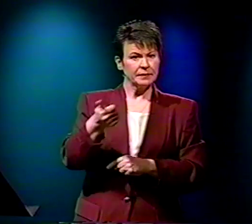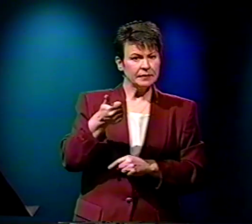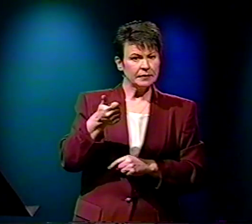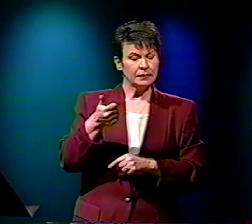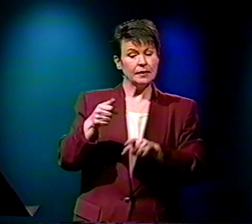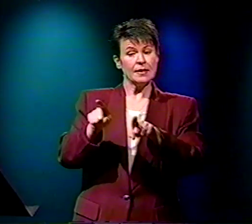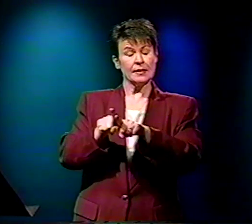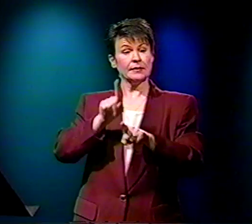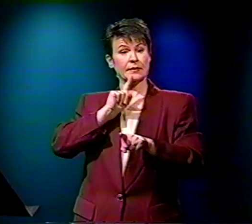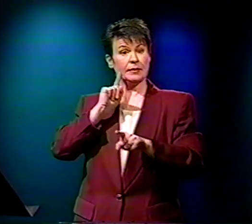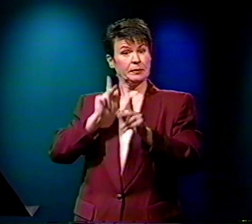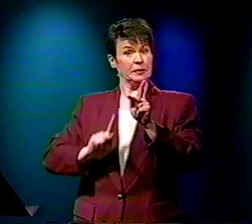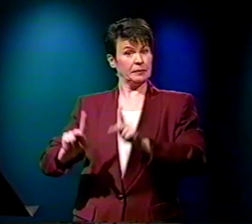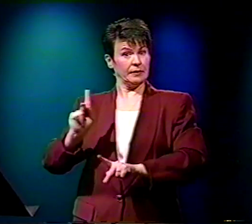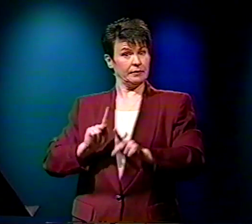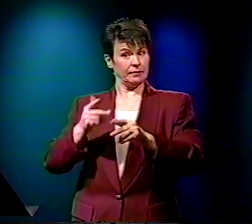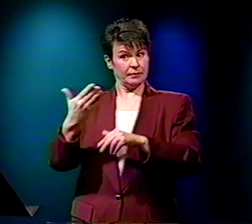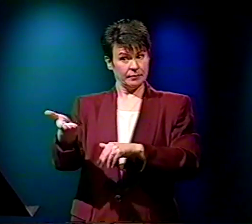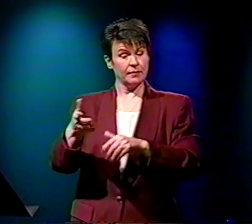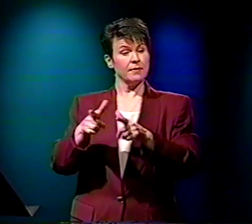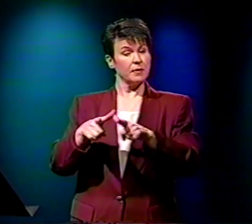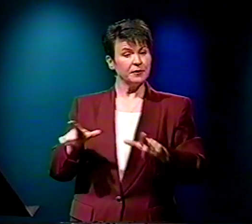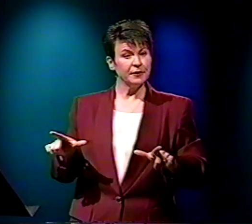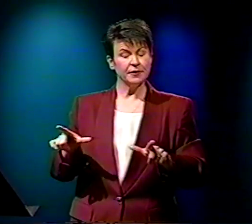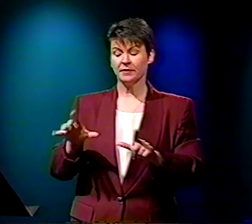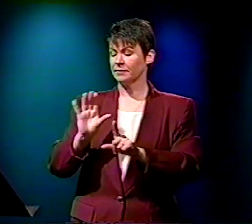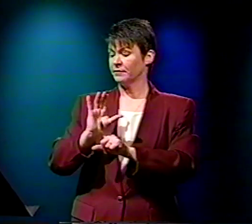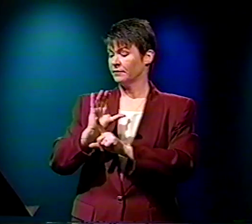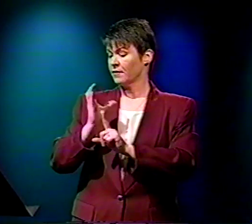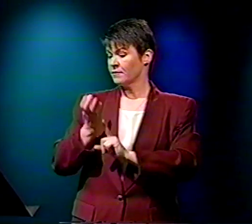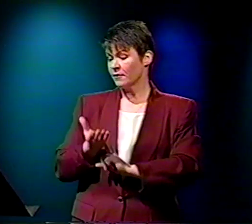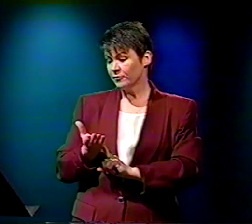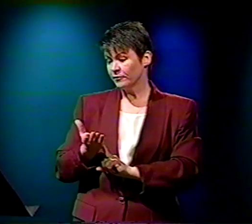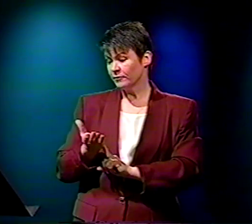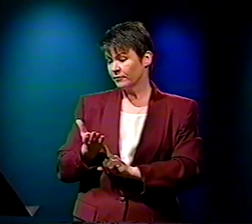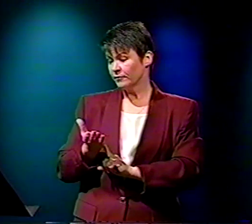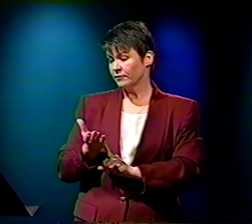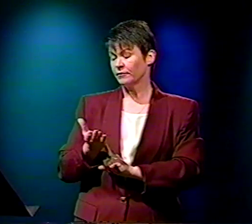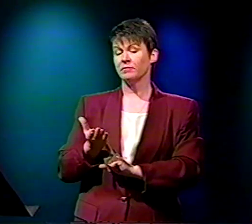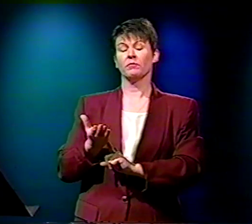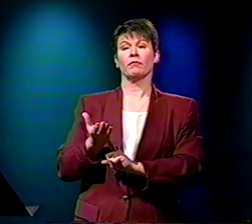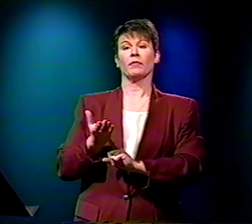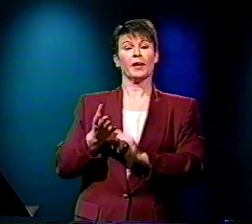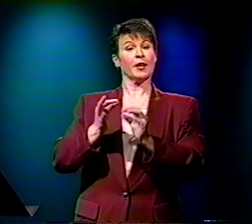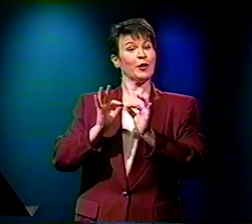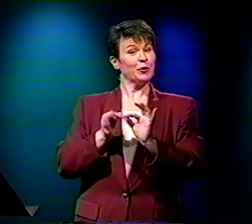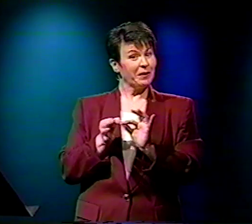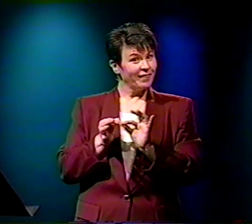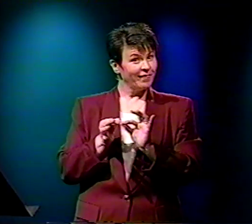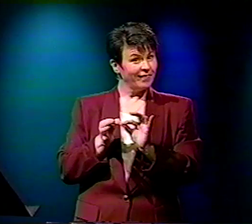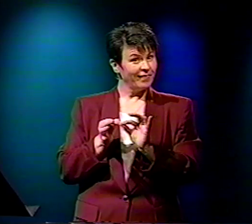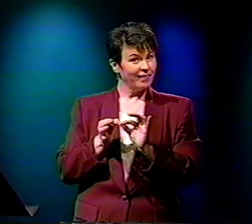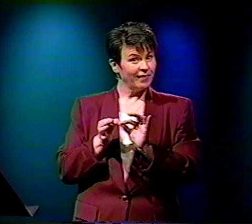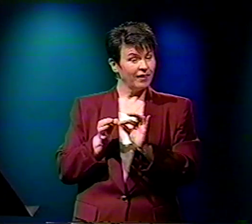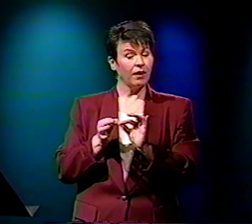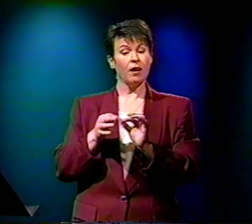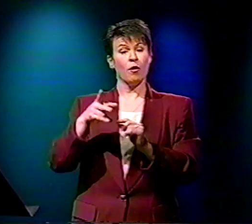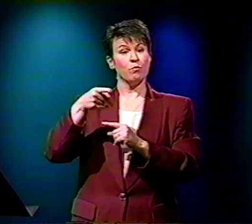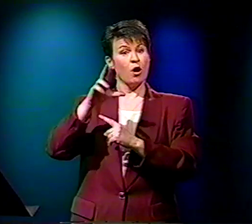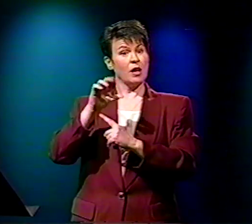Deaf people need to learn more about themselves and who they are as deaf people, their language and what their culture is, and the role